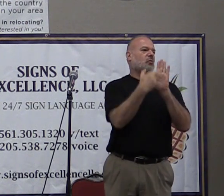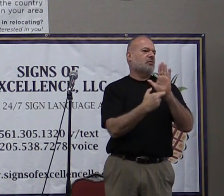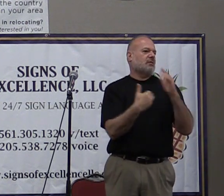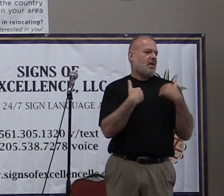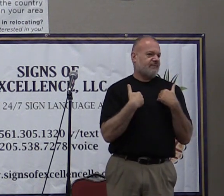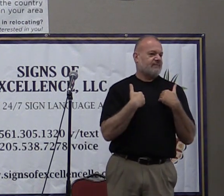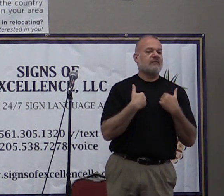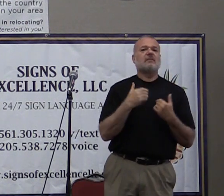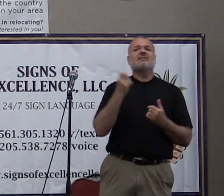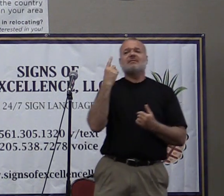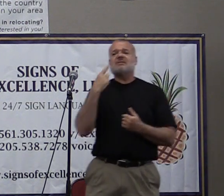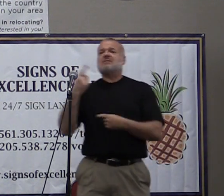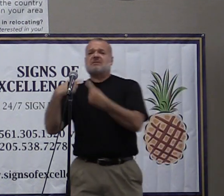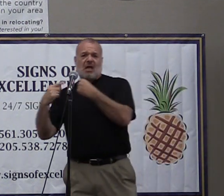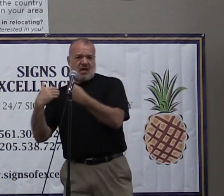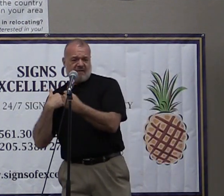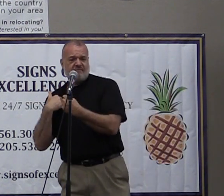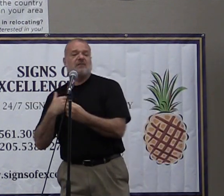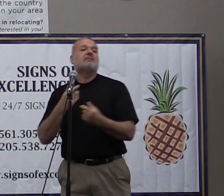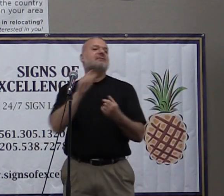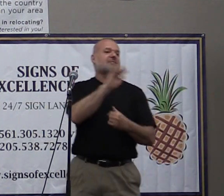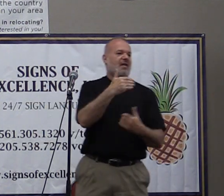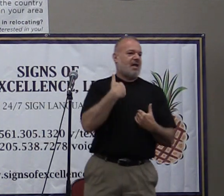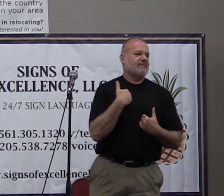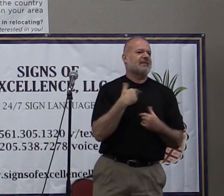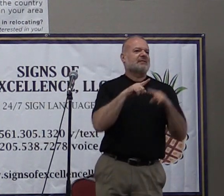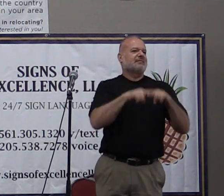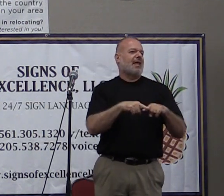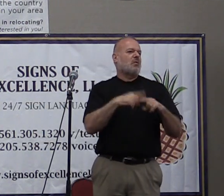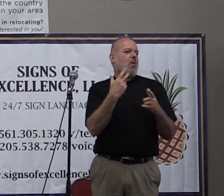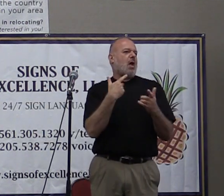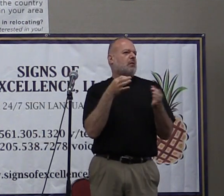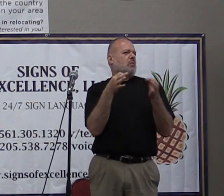that we do need to rely on finger spelling. We'll have some rules for that, we'll